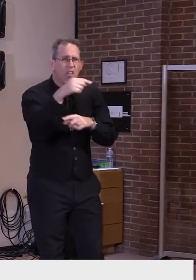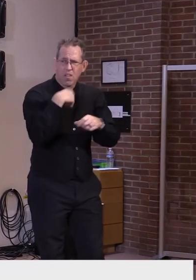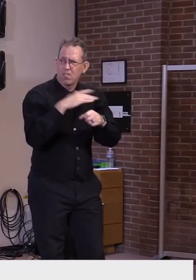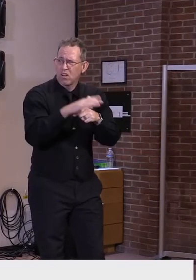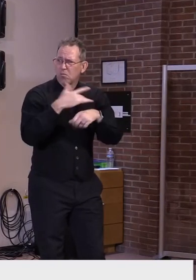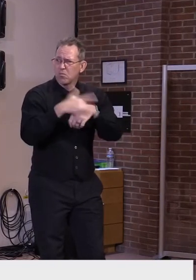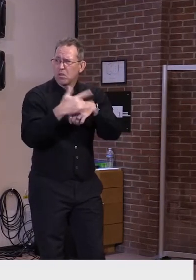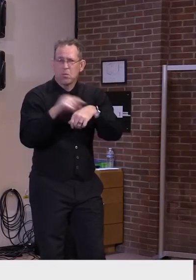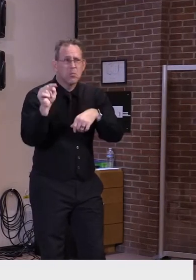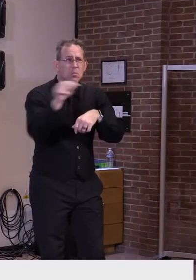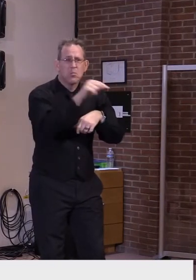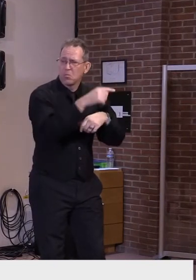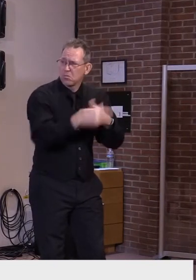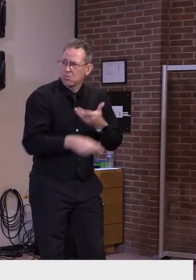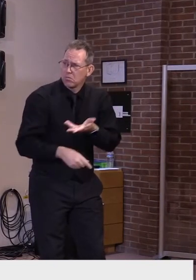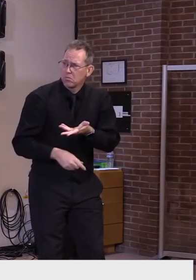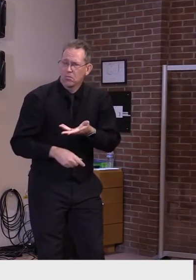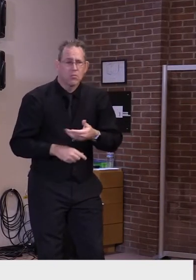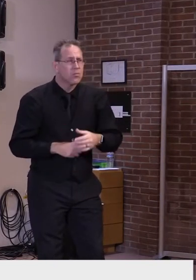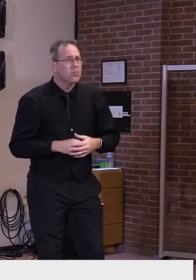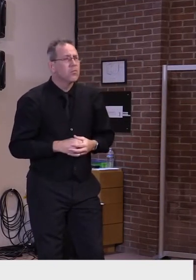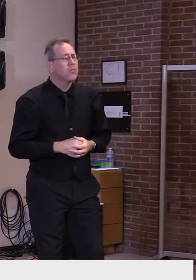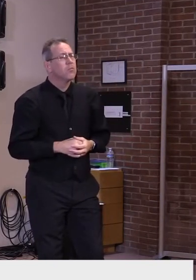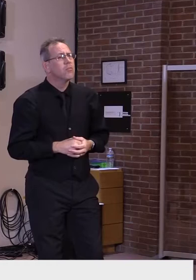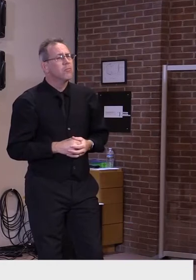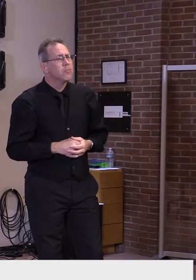had challenges with hotel motels